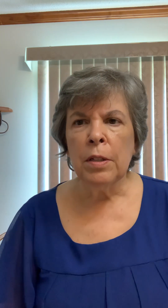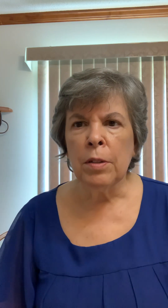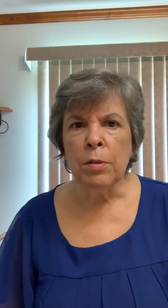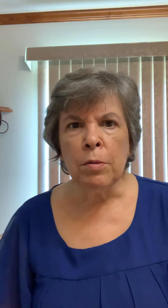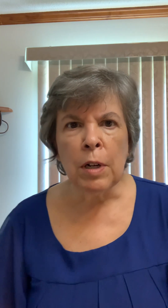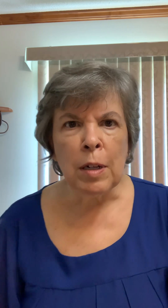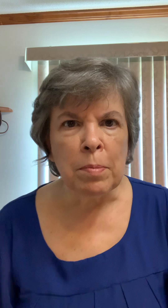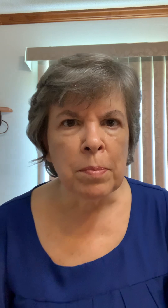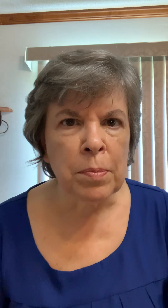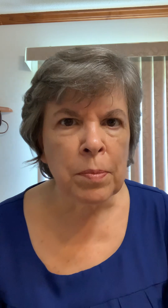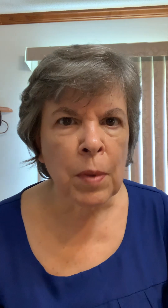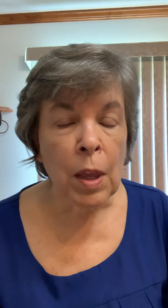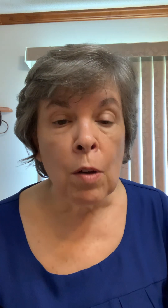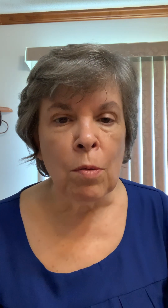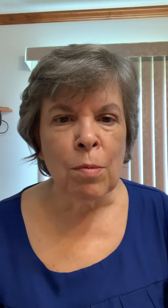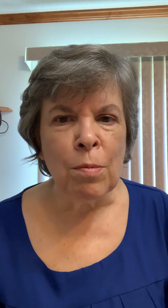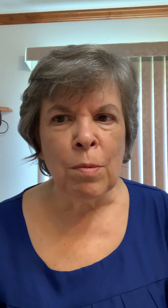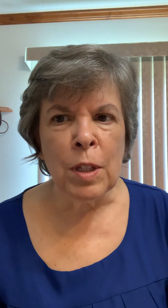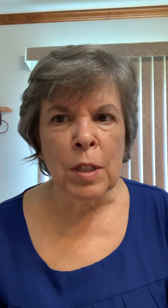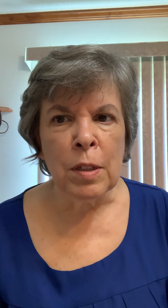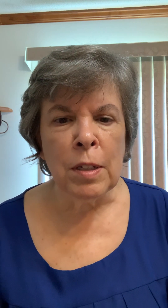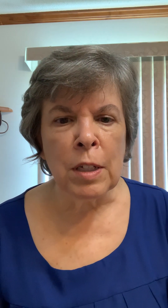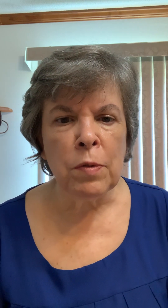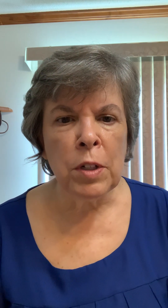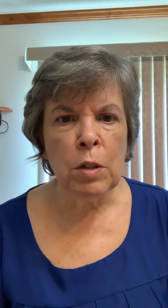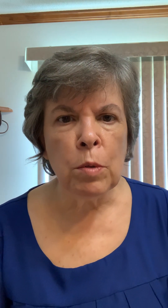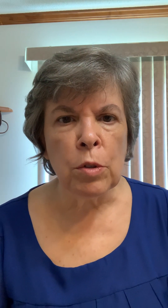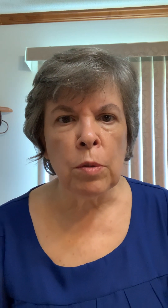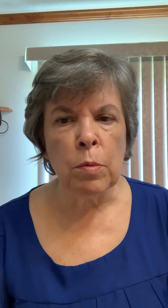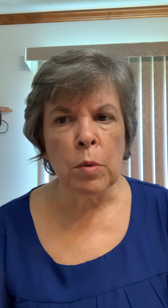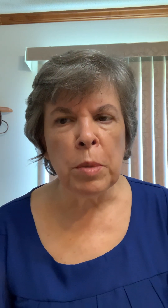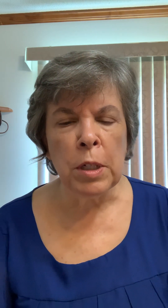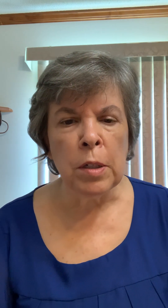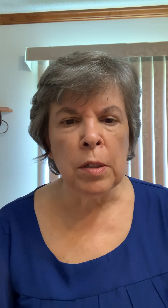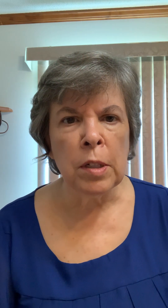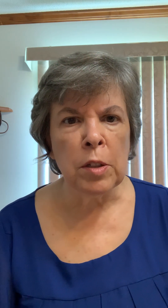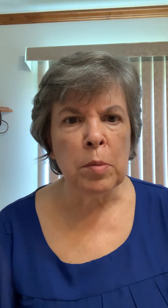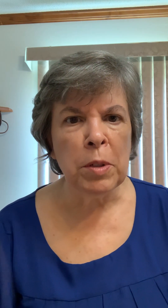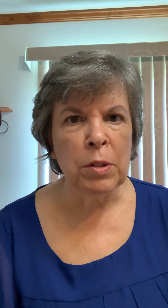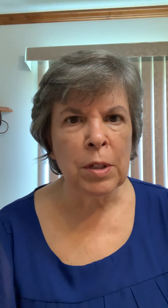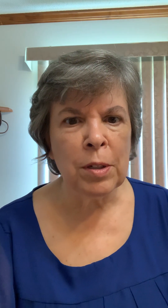So the next video will be done to music.